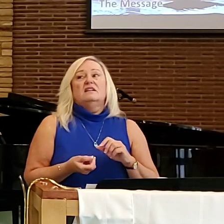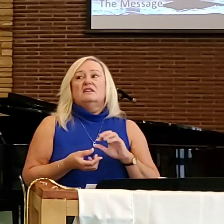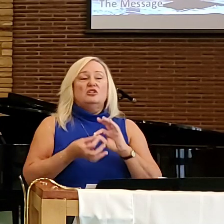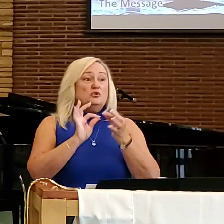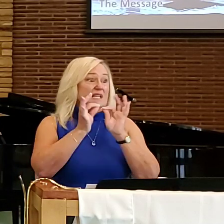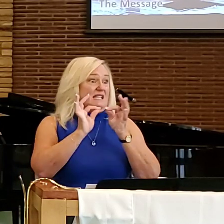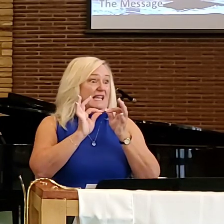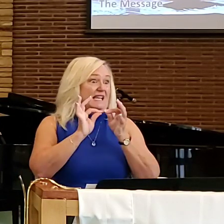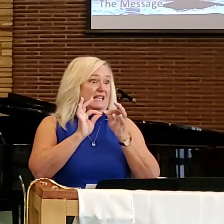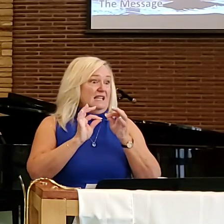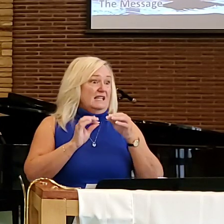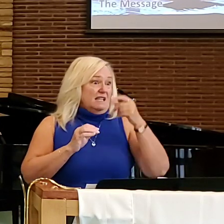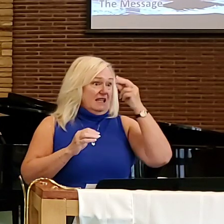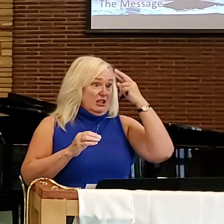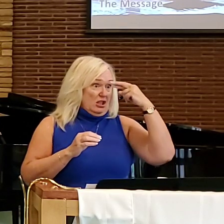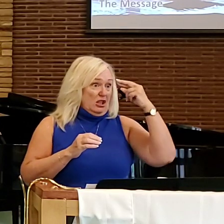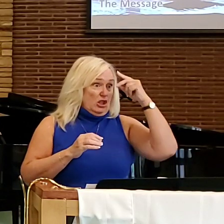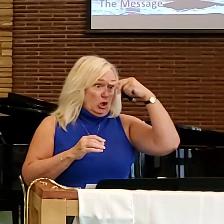Greek for you literally,